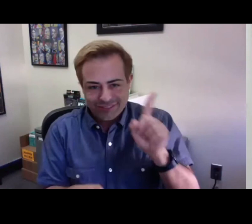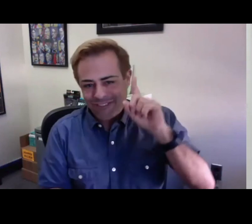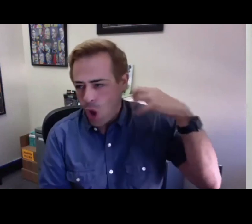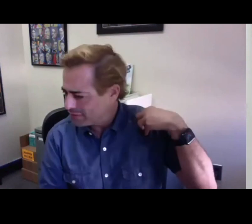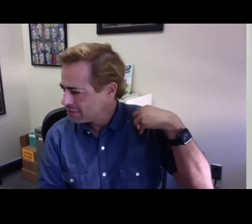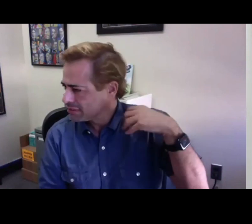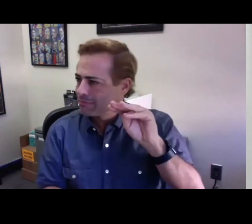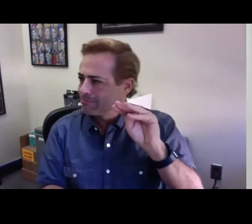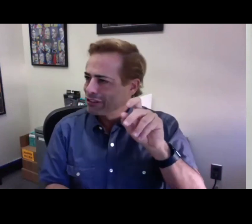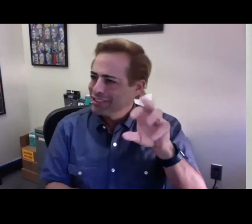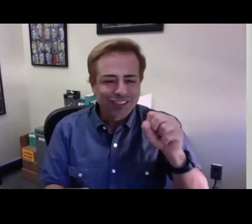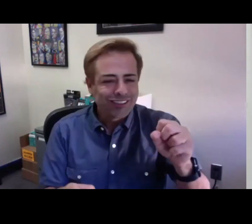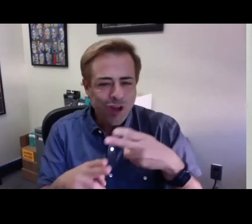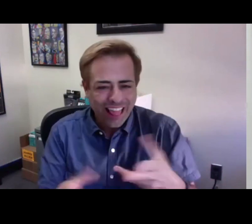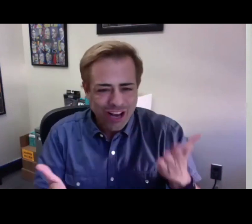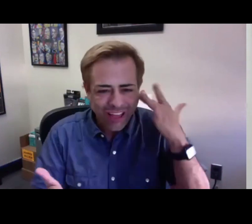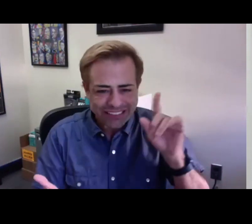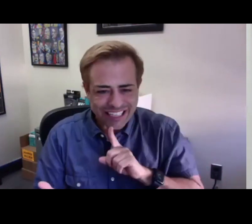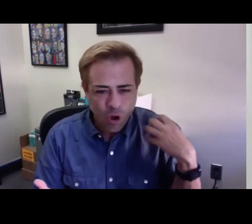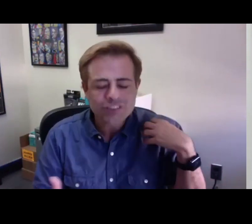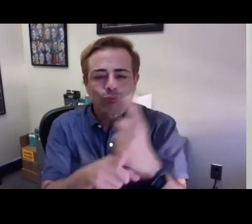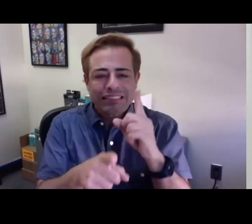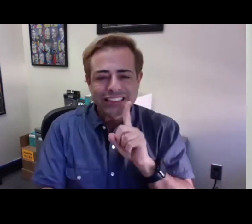different locations. Yeah,